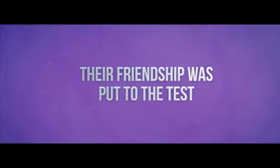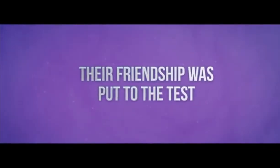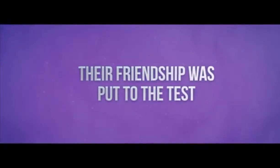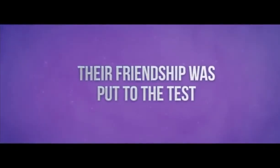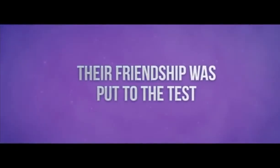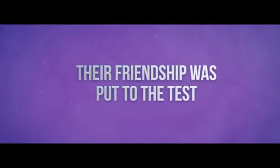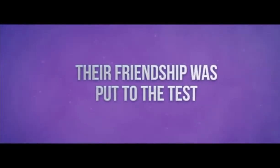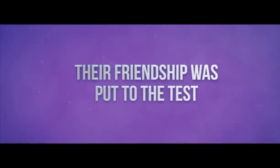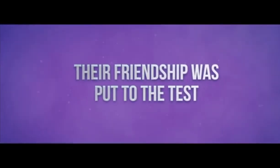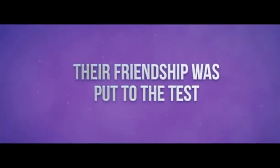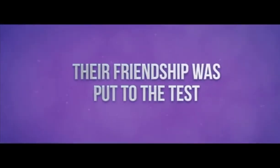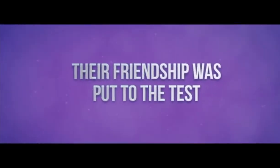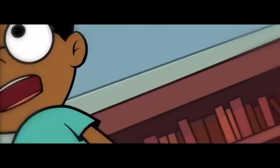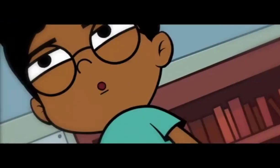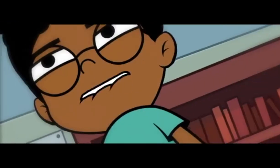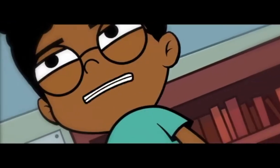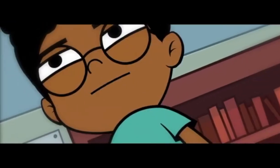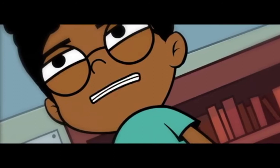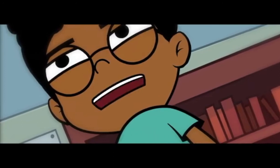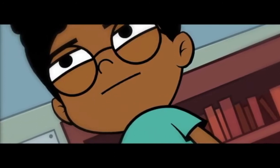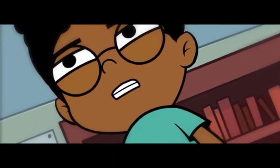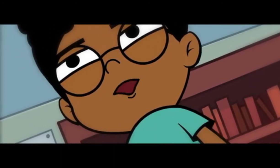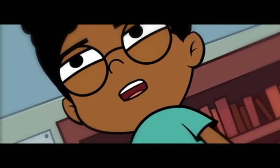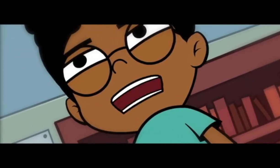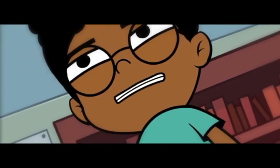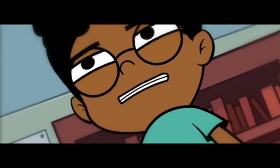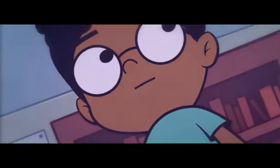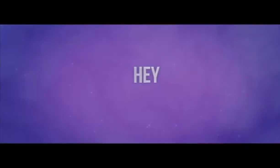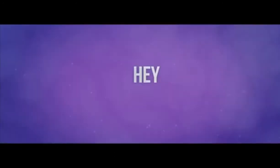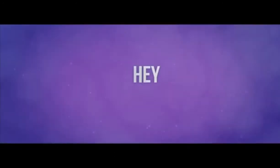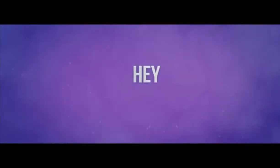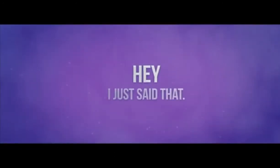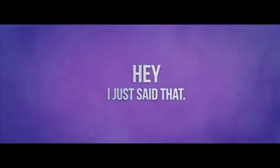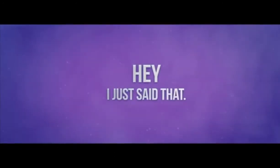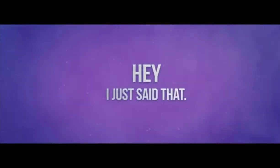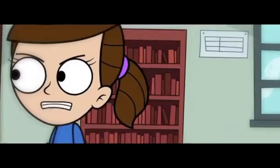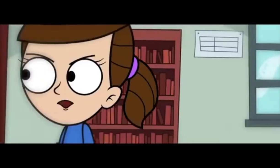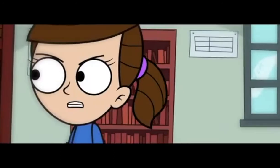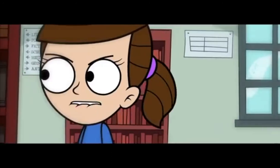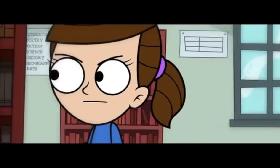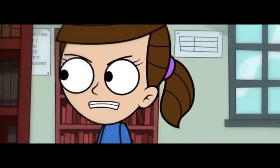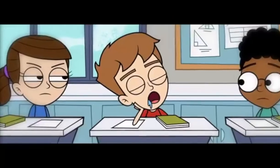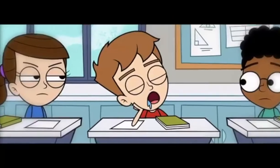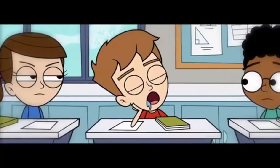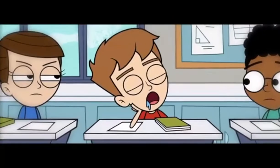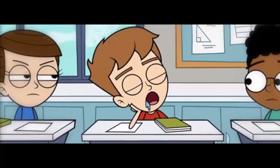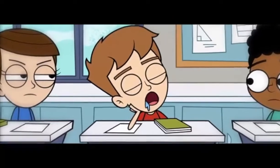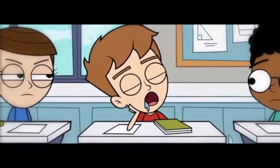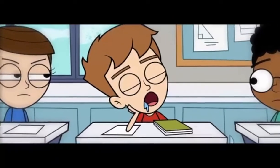friendship was put to the test. Our friendship is being put to the test. Hey, I just said that. This wouldn't have happened if you didn't sleep through math class.